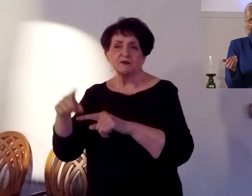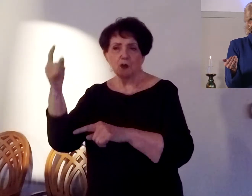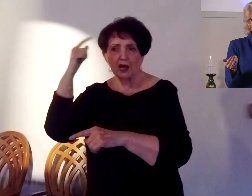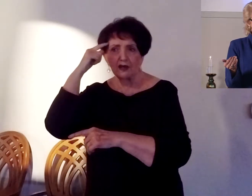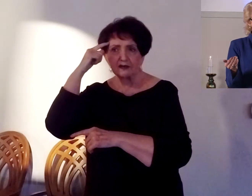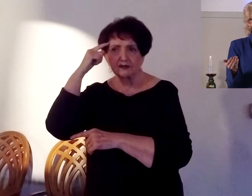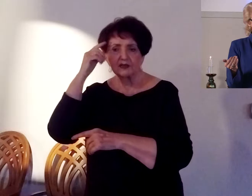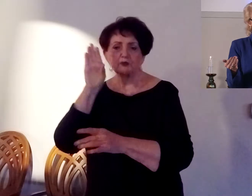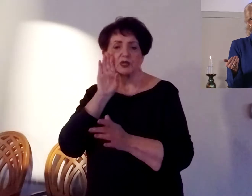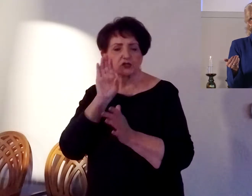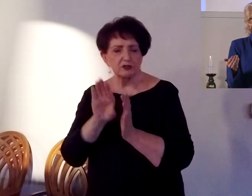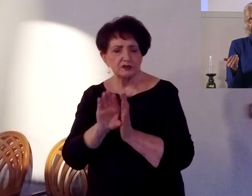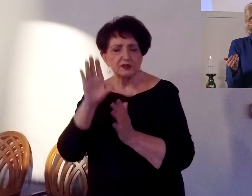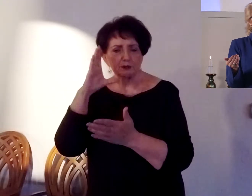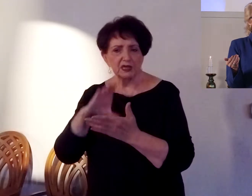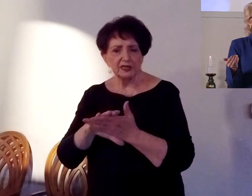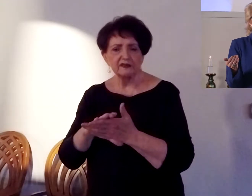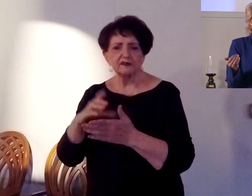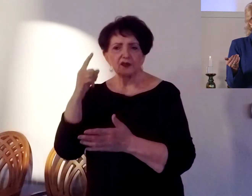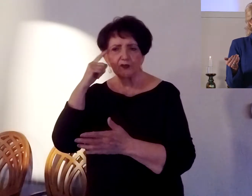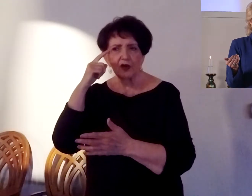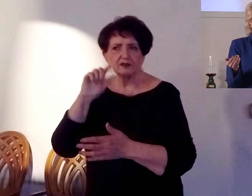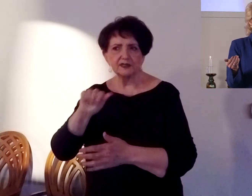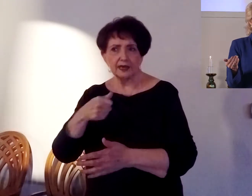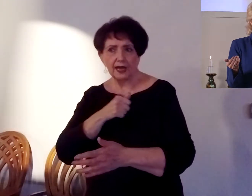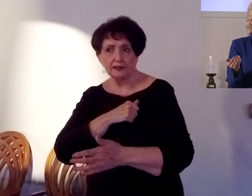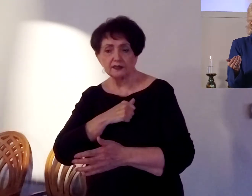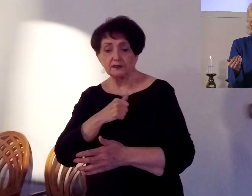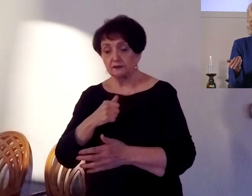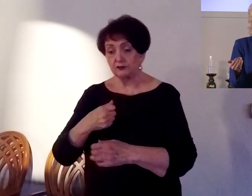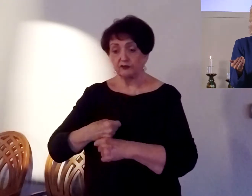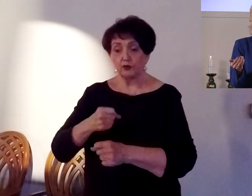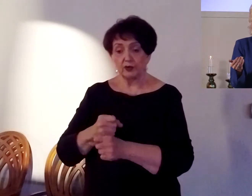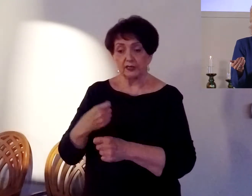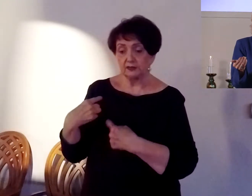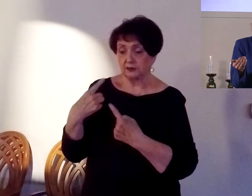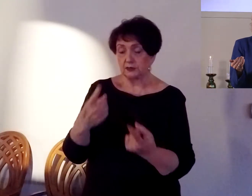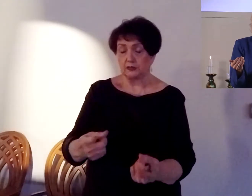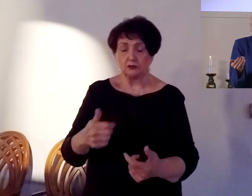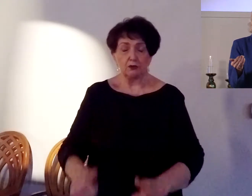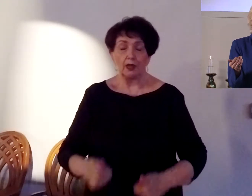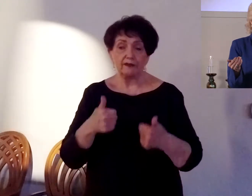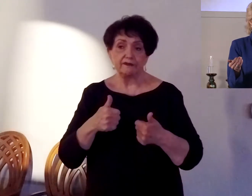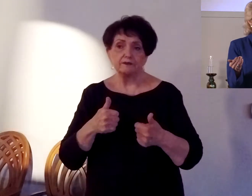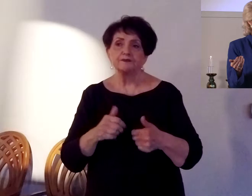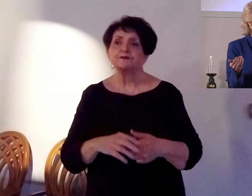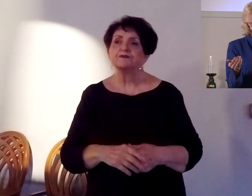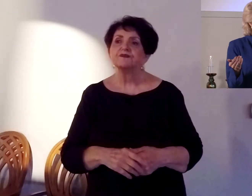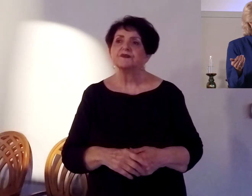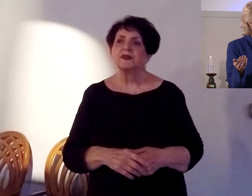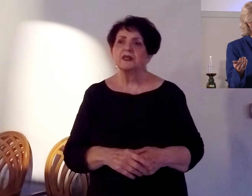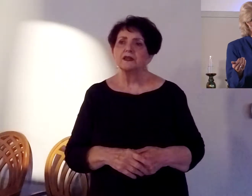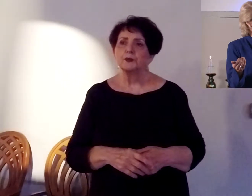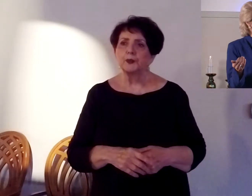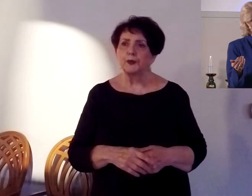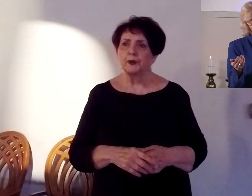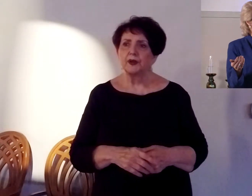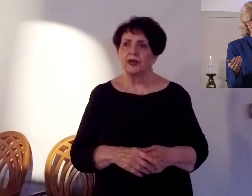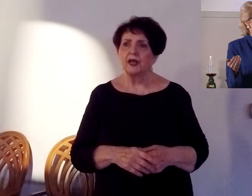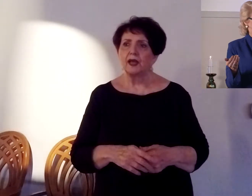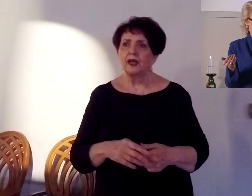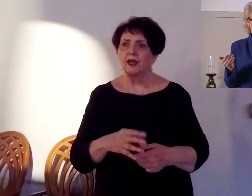and beliefs and thoughts and attitudes that you have created over the course of a lifetime that's running in your film. And the